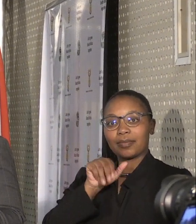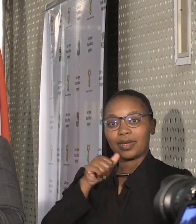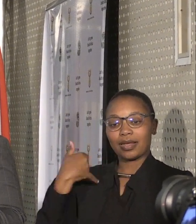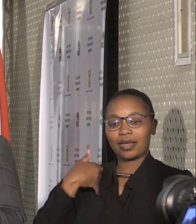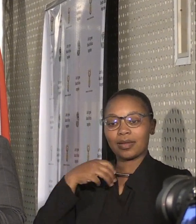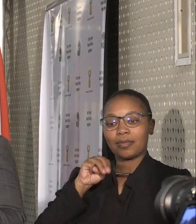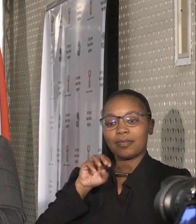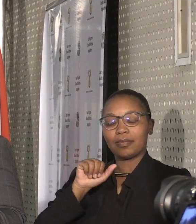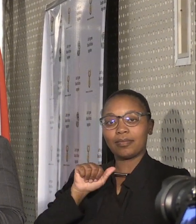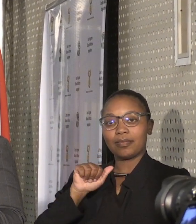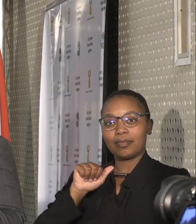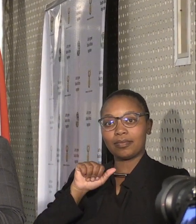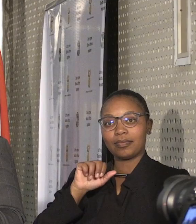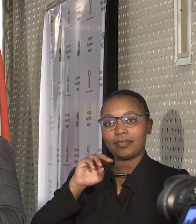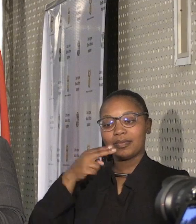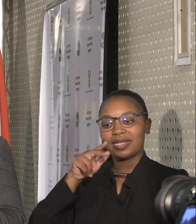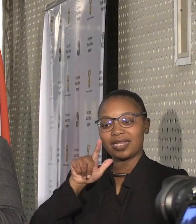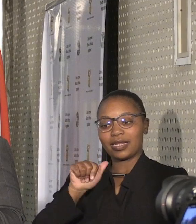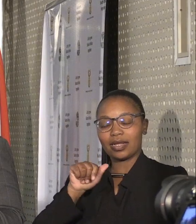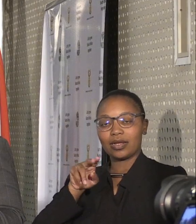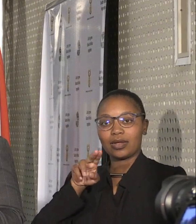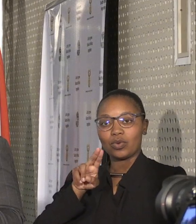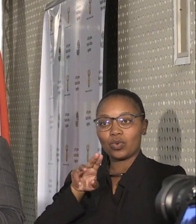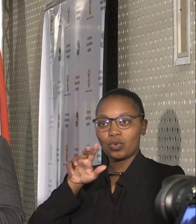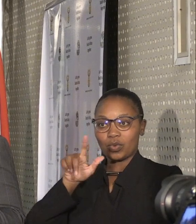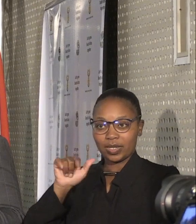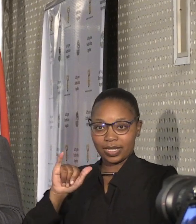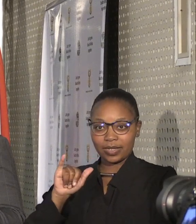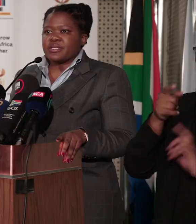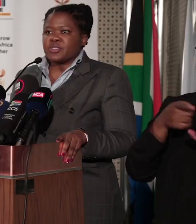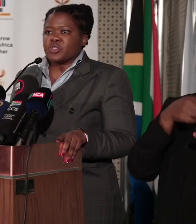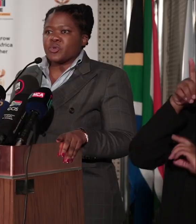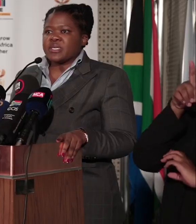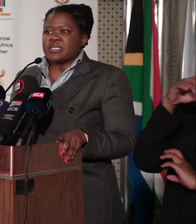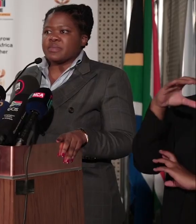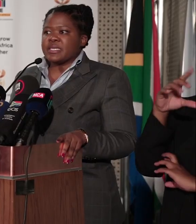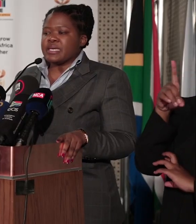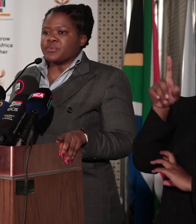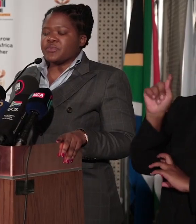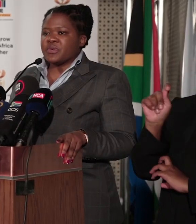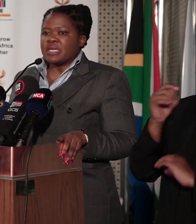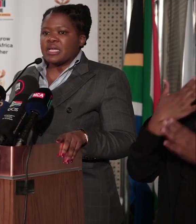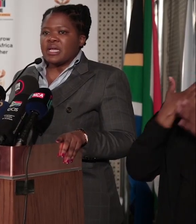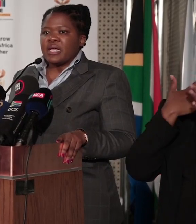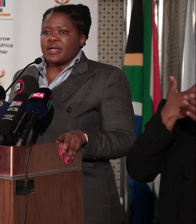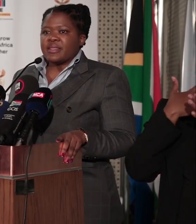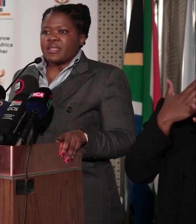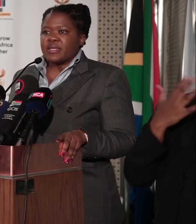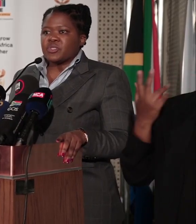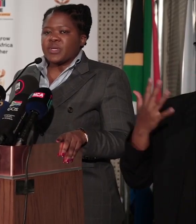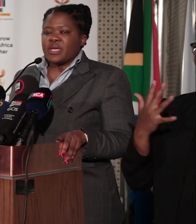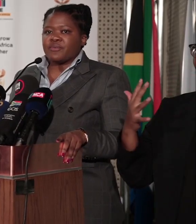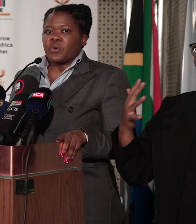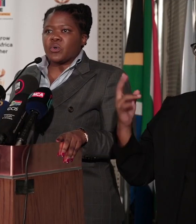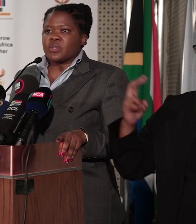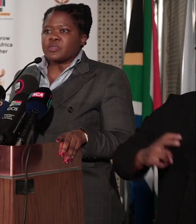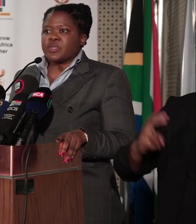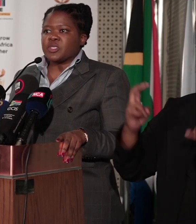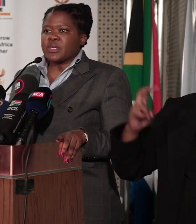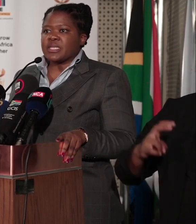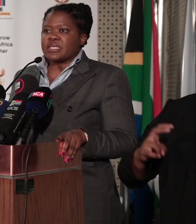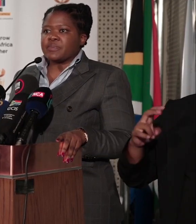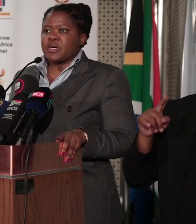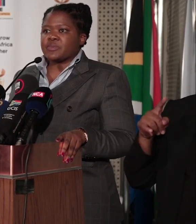DCDT. Thank you very much for joining us here today at this joint media briefing that we have